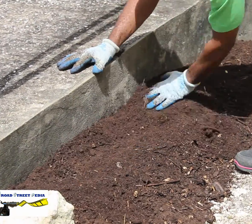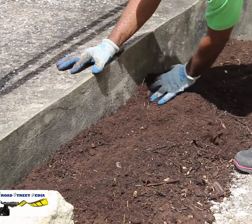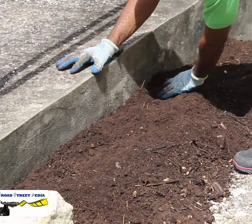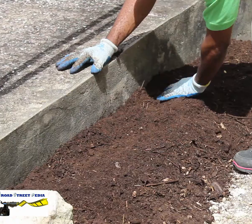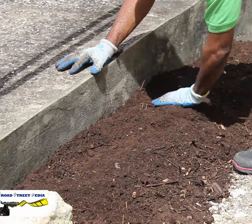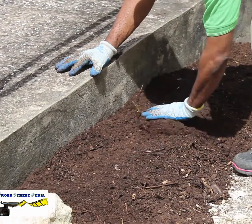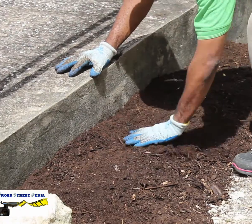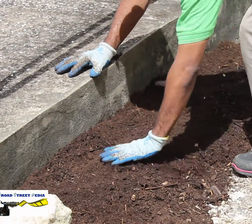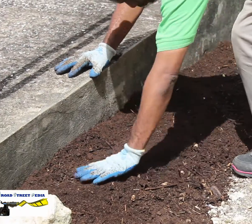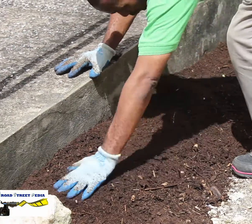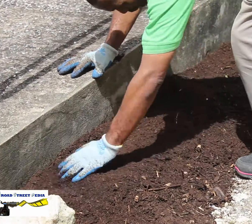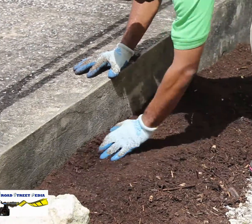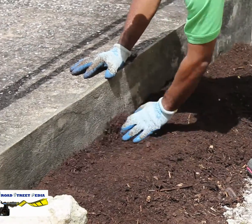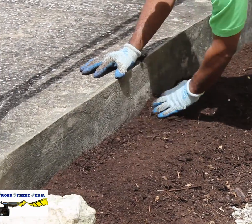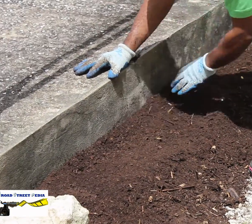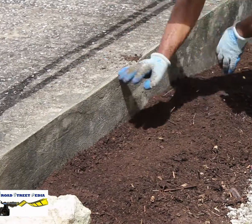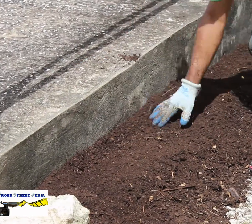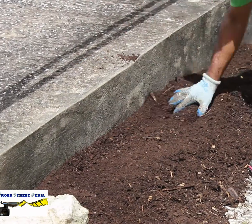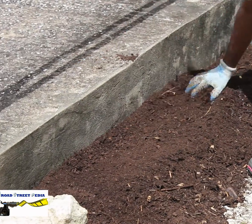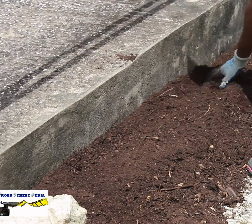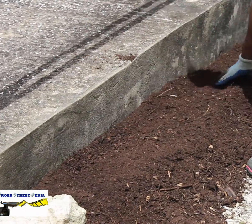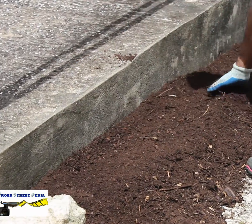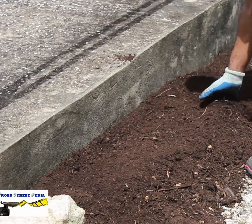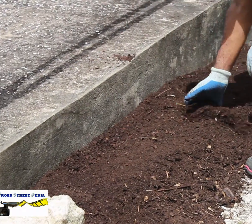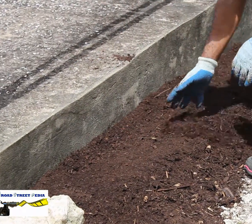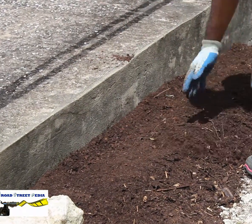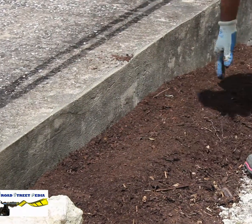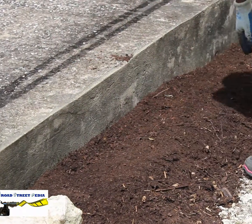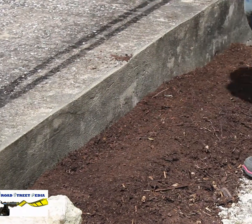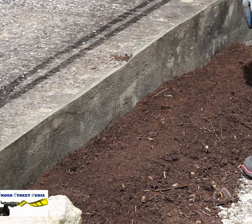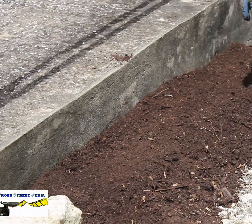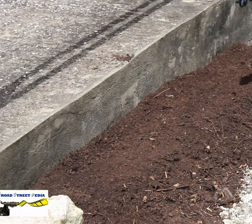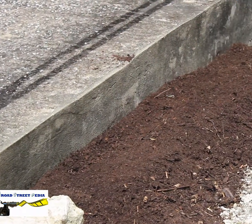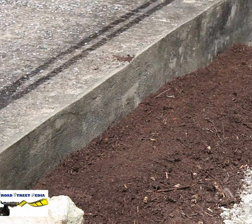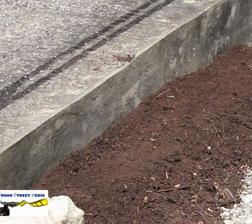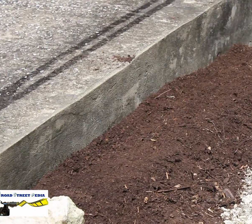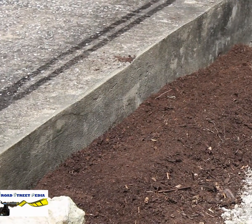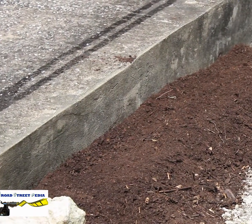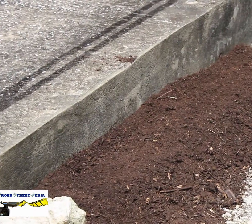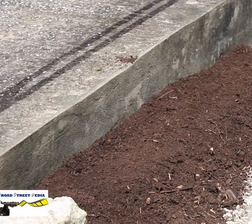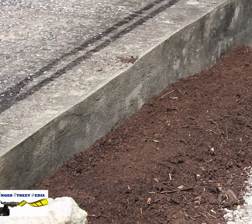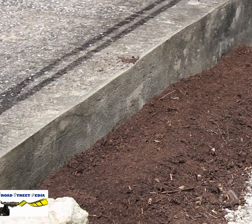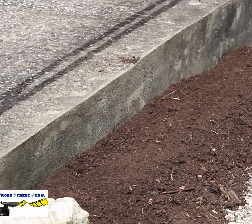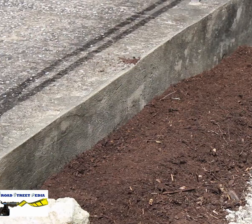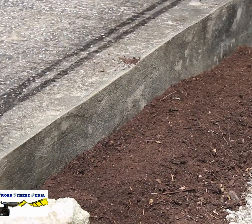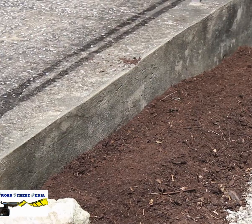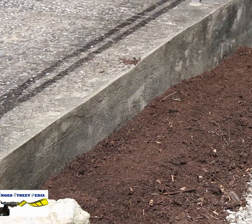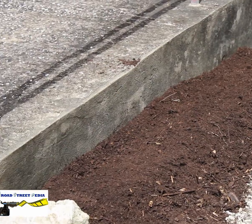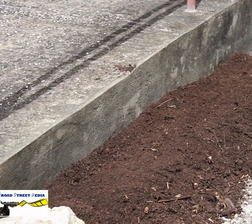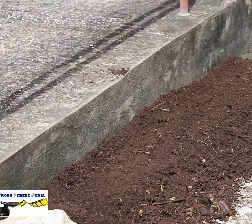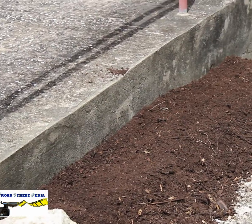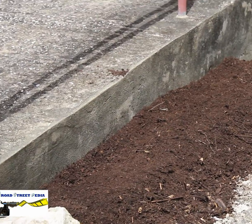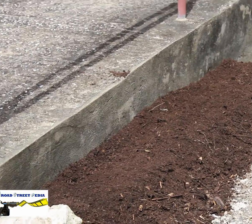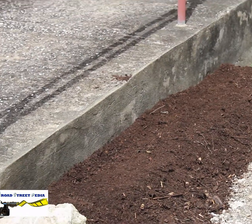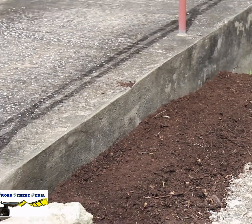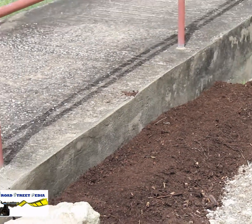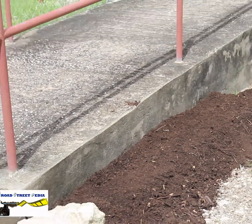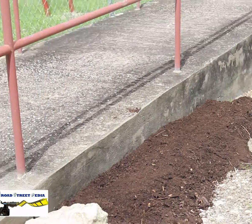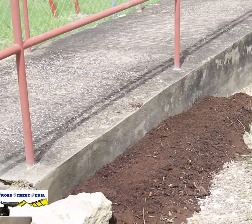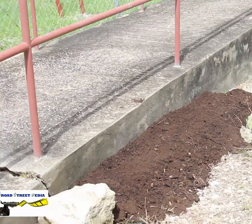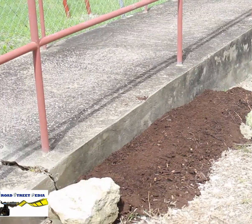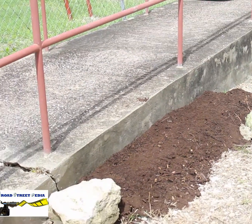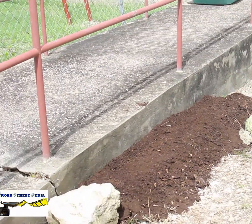I'm sorry I had that. Don't put it so flat because you got to put it so that with the tomatoes. So that's why when you put this raw on the bottom.